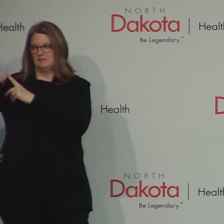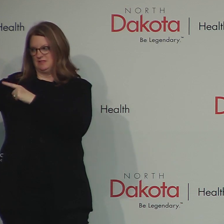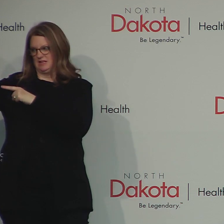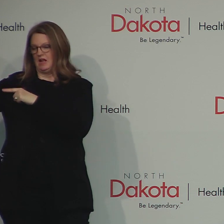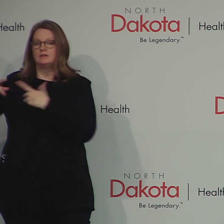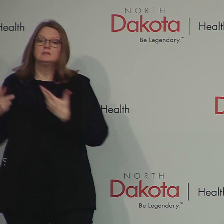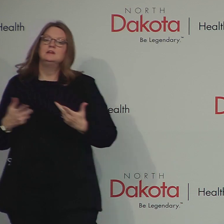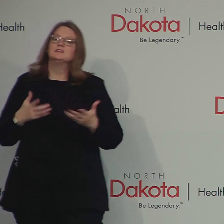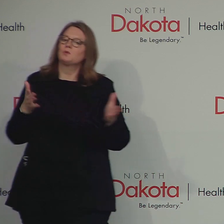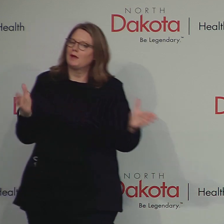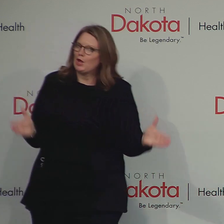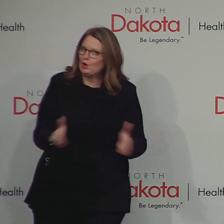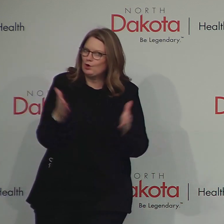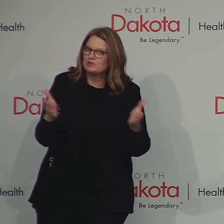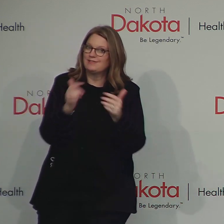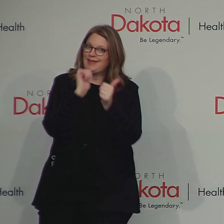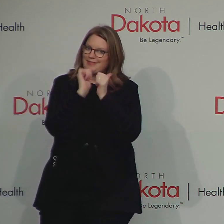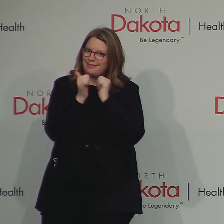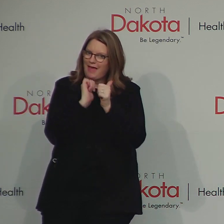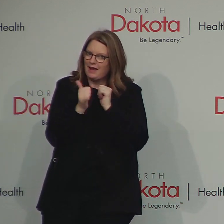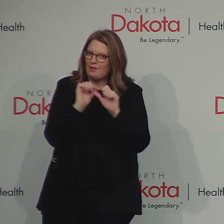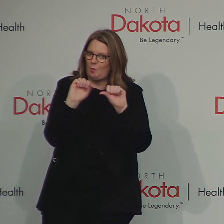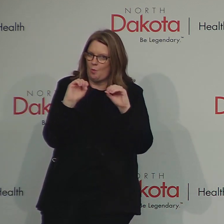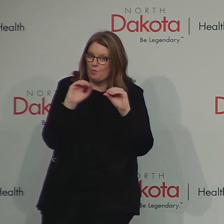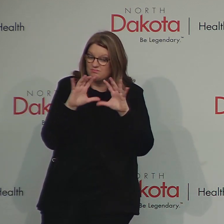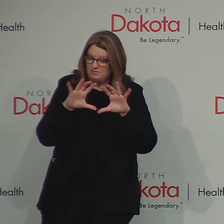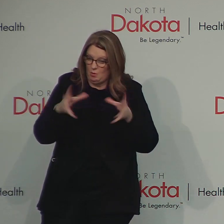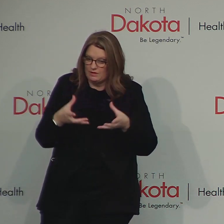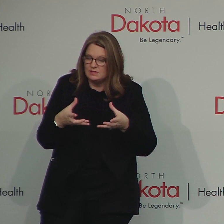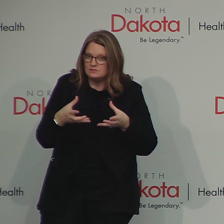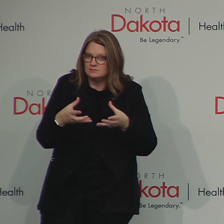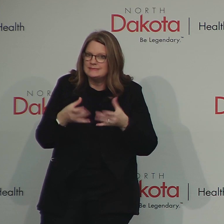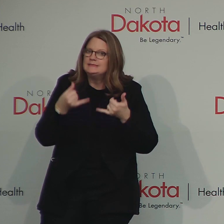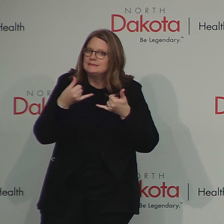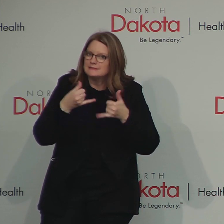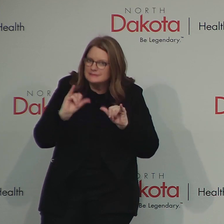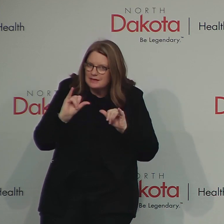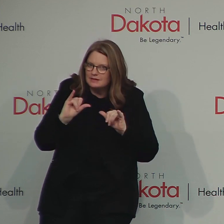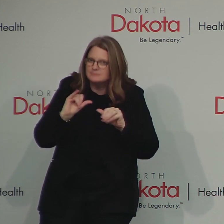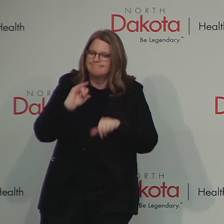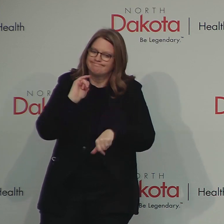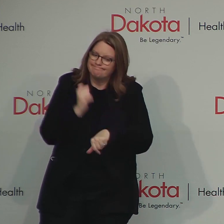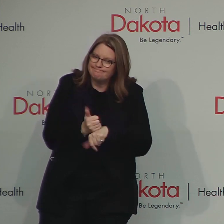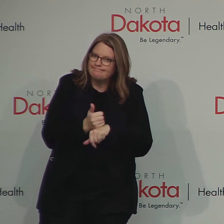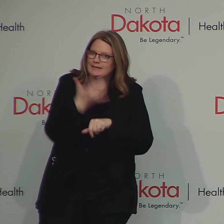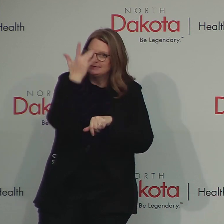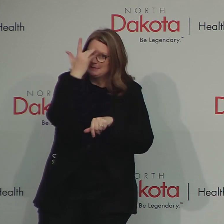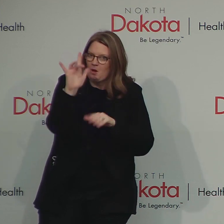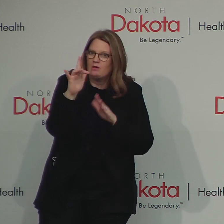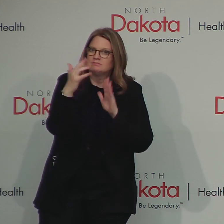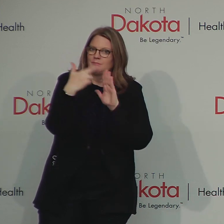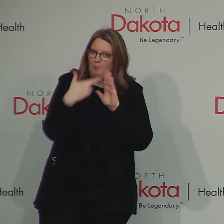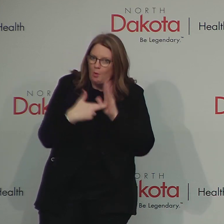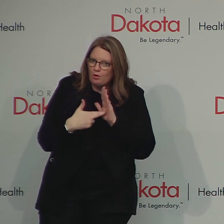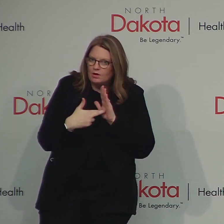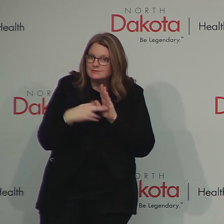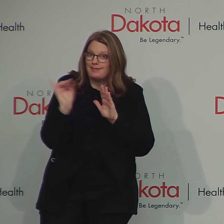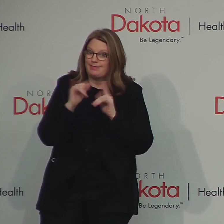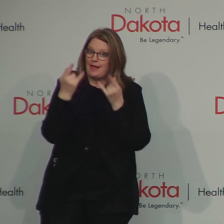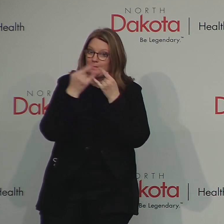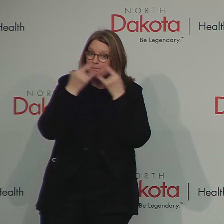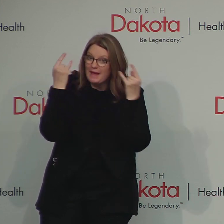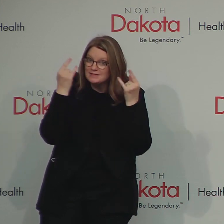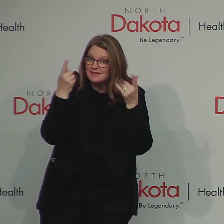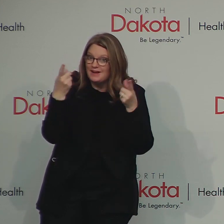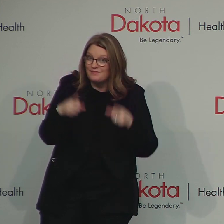athletic organizations in our state to continue to implement common sense, smart protocols like masking